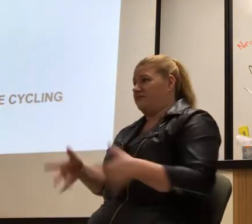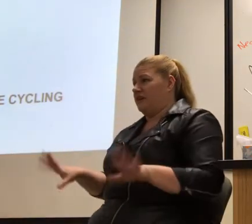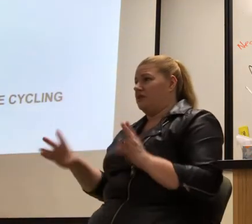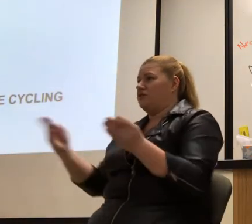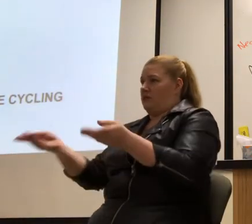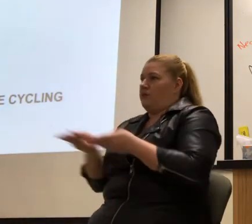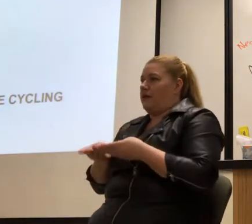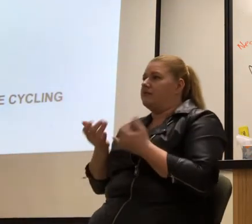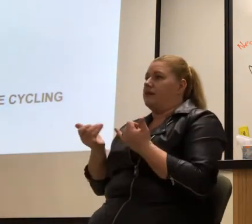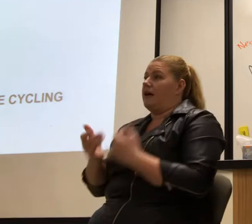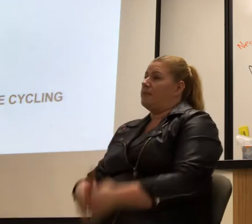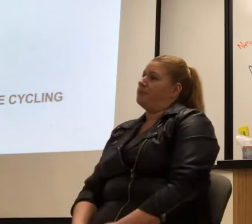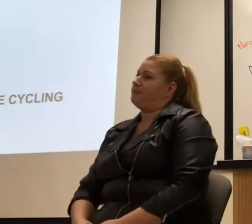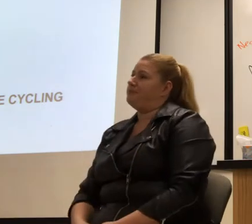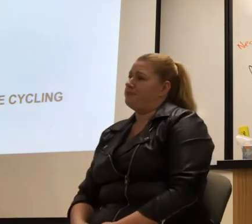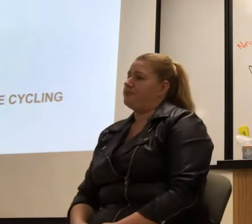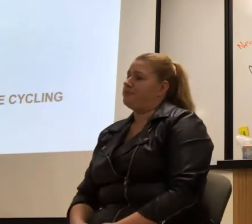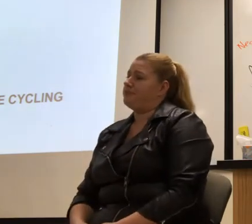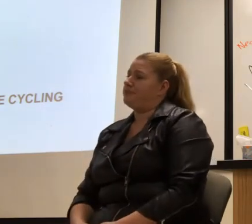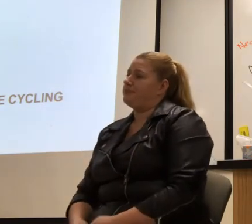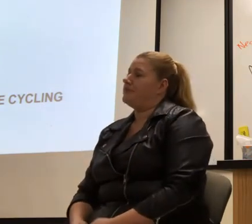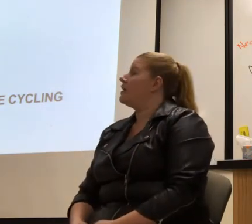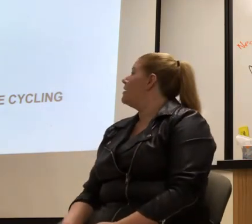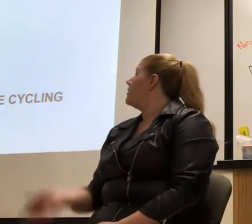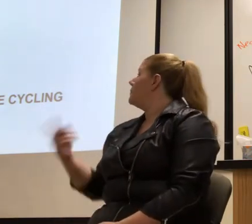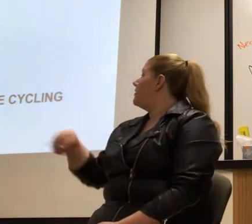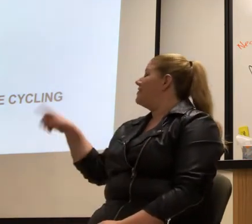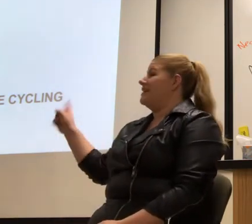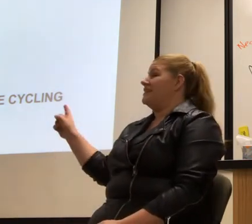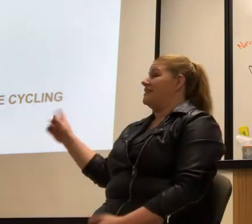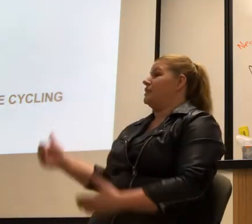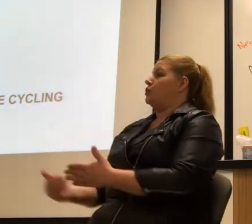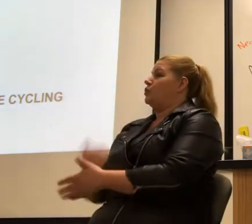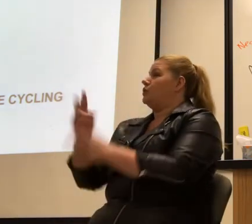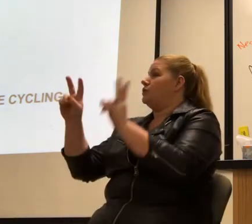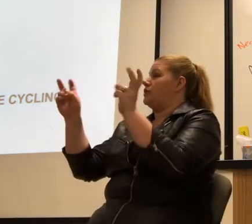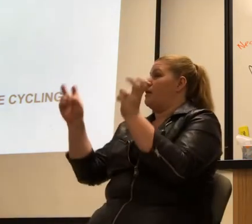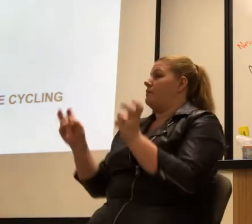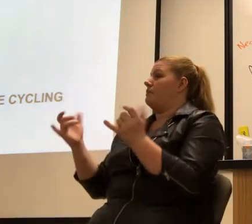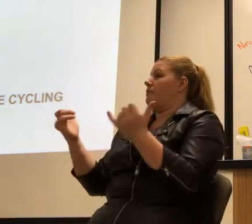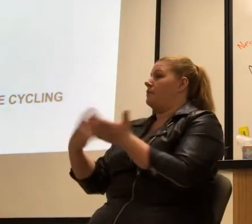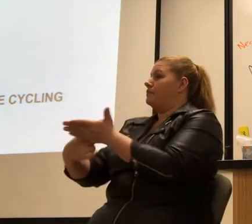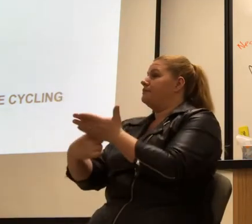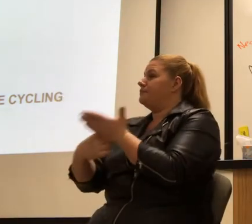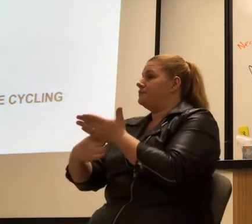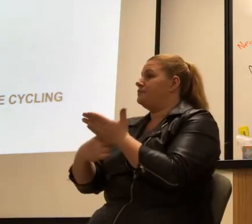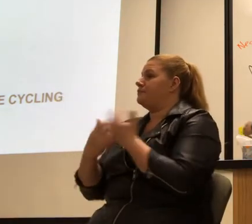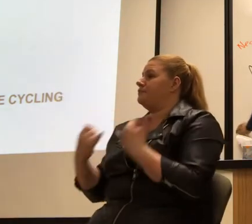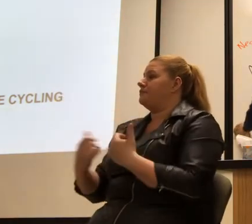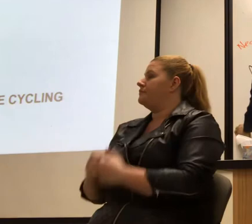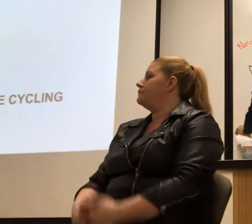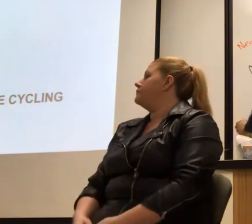want to get to so I can start to present the muscle physiology for the